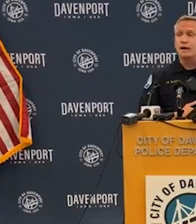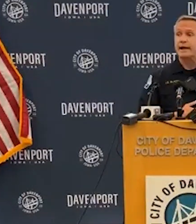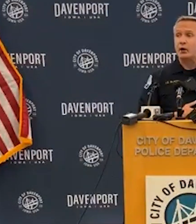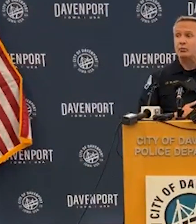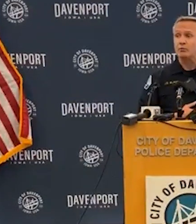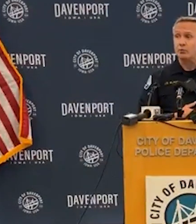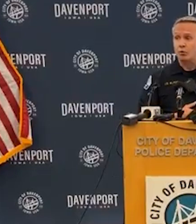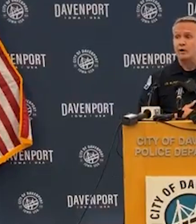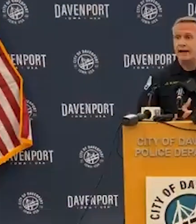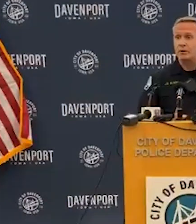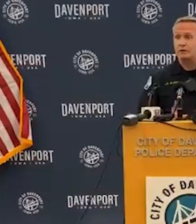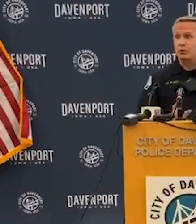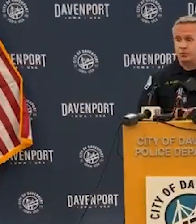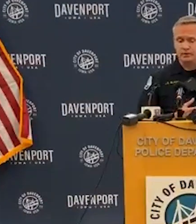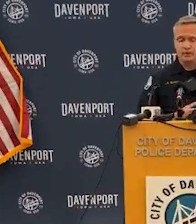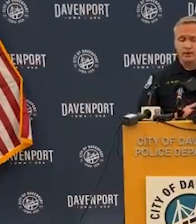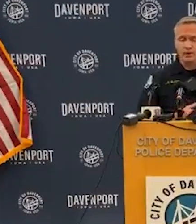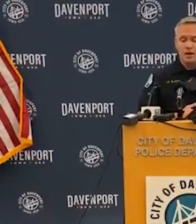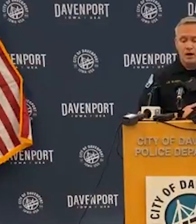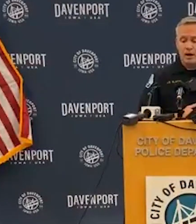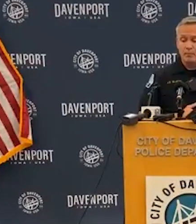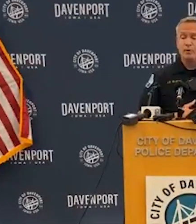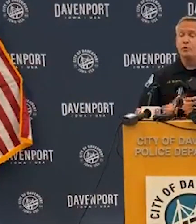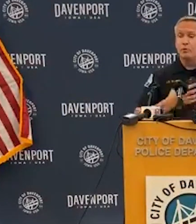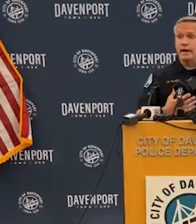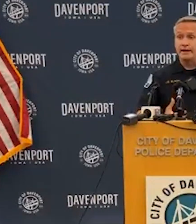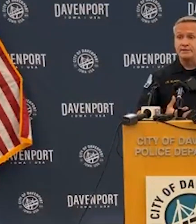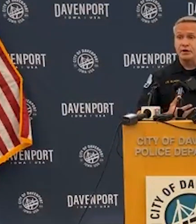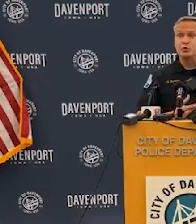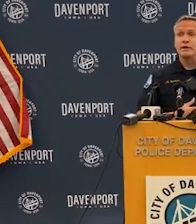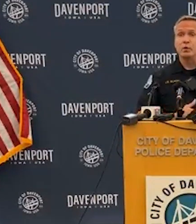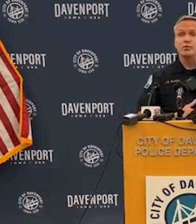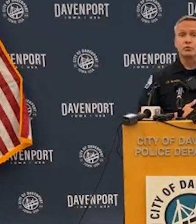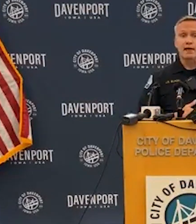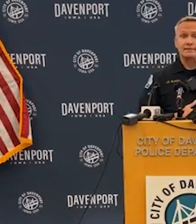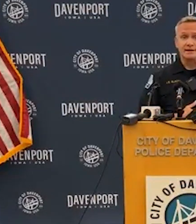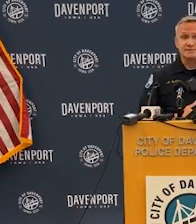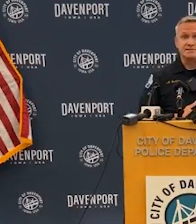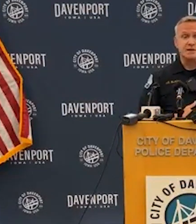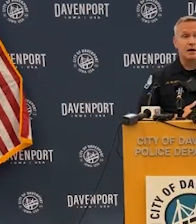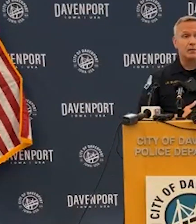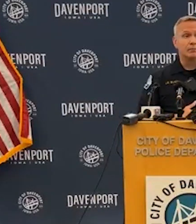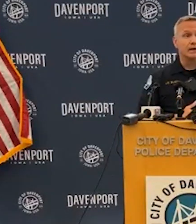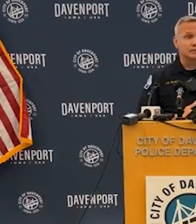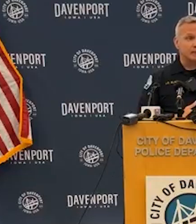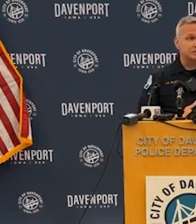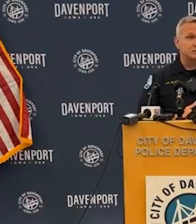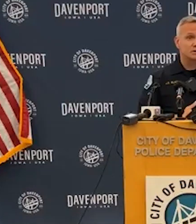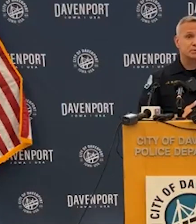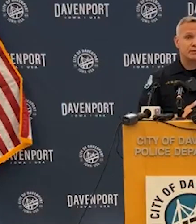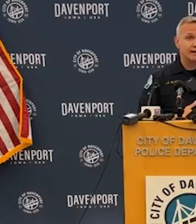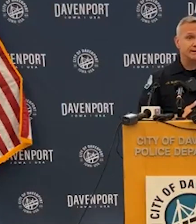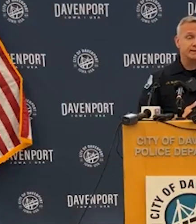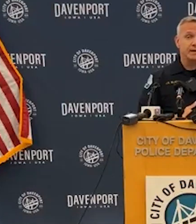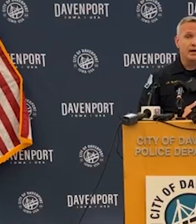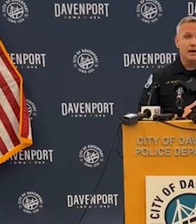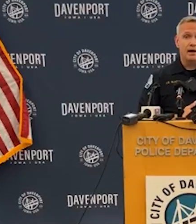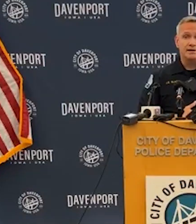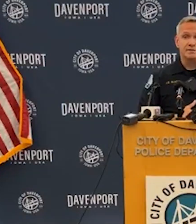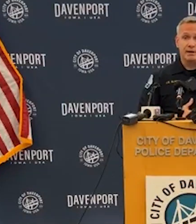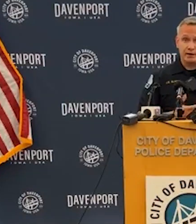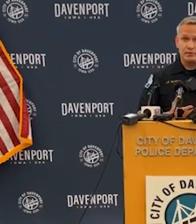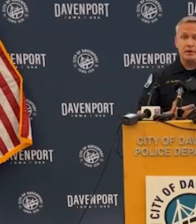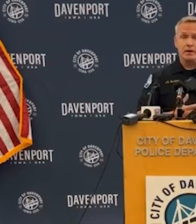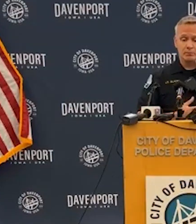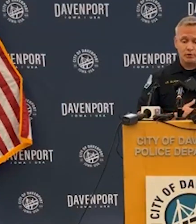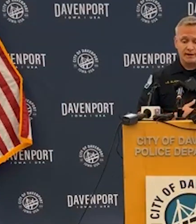that were unaccounted for. In continually going through that list, information was provided, as